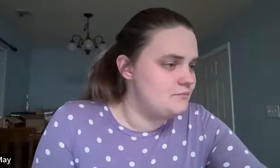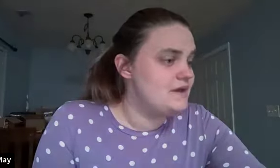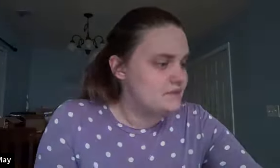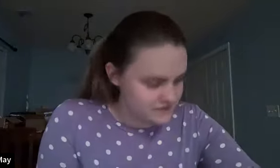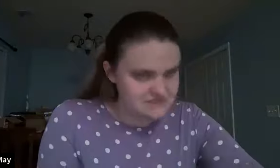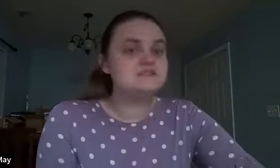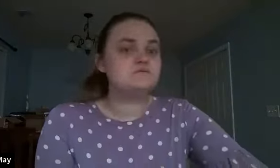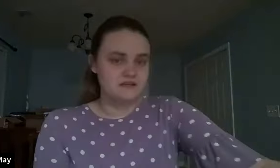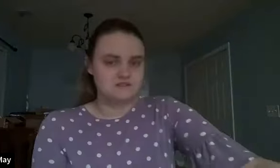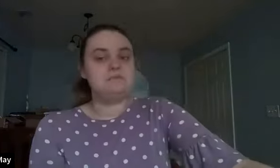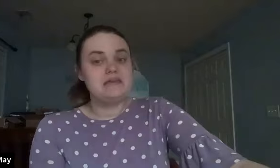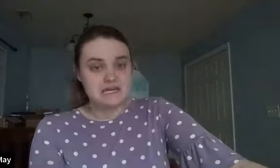And then we did this one last week. Pig.